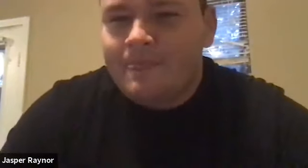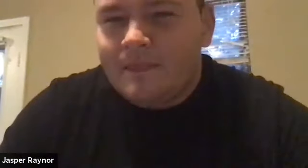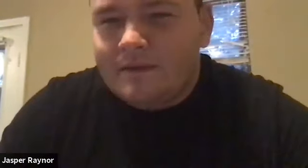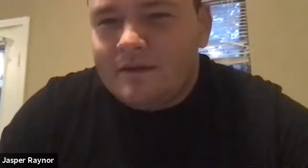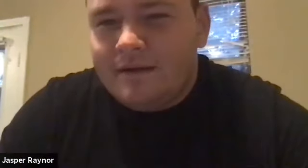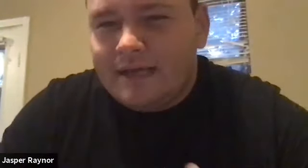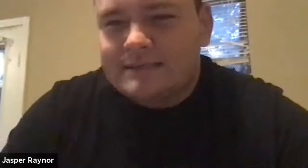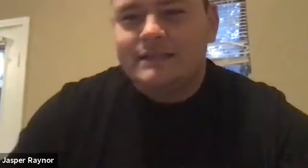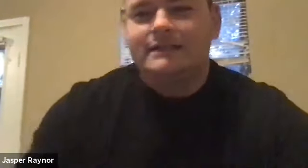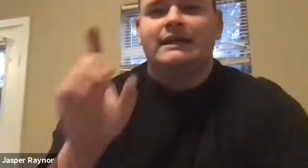Next,